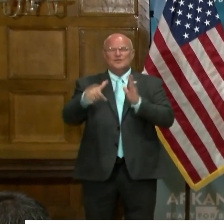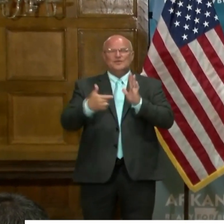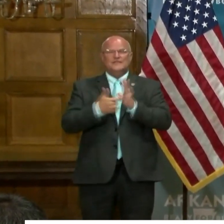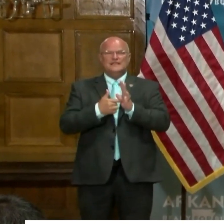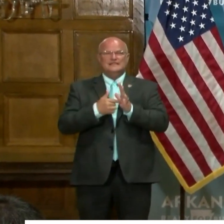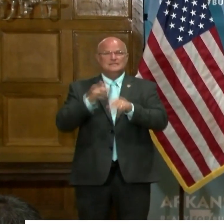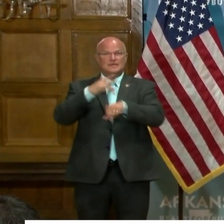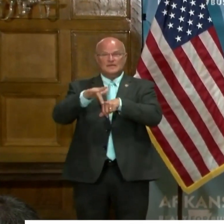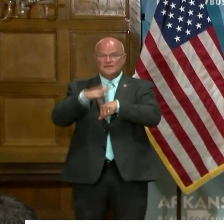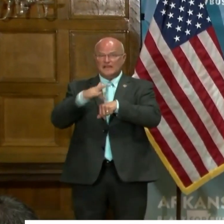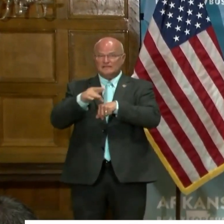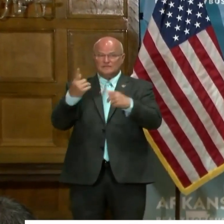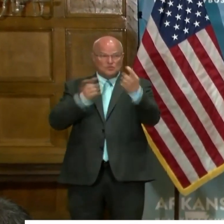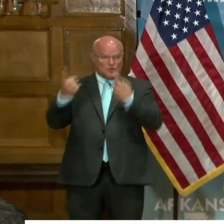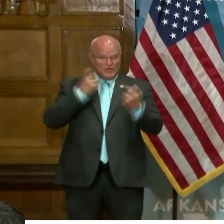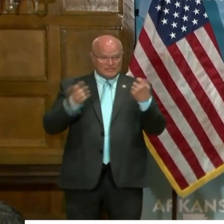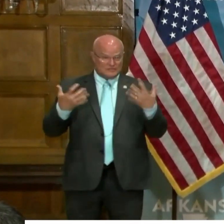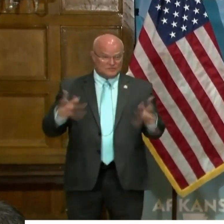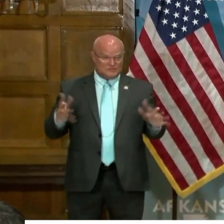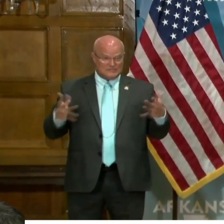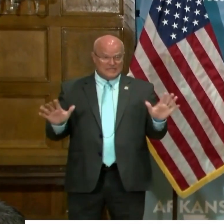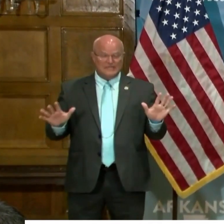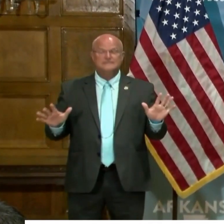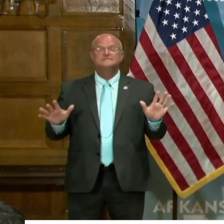this and be available for questions.